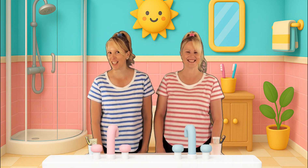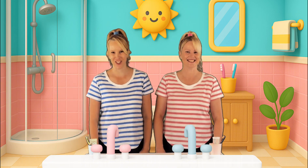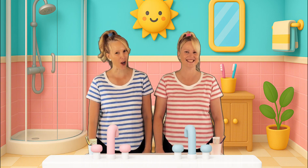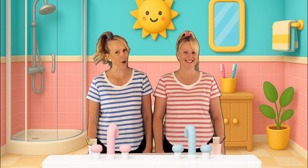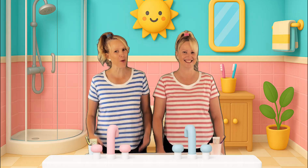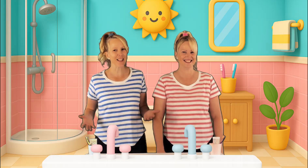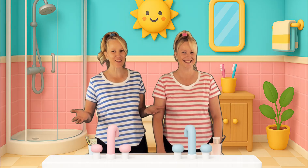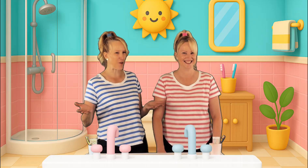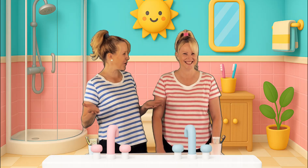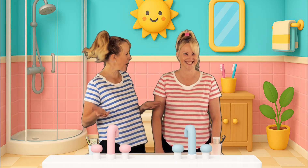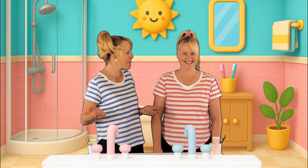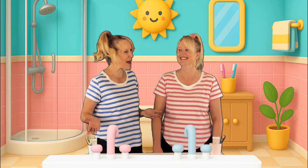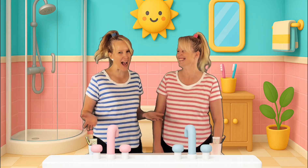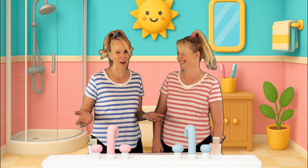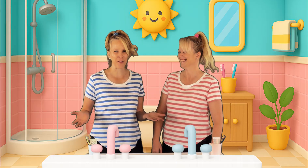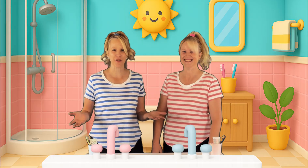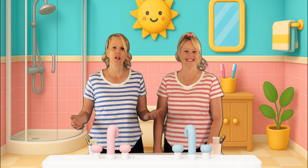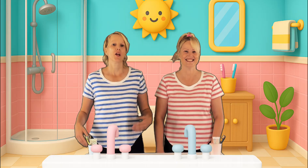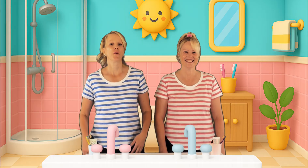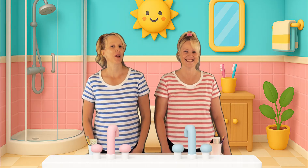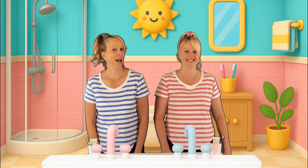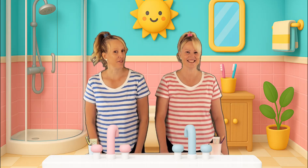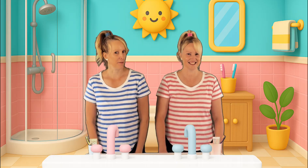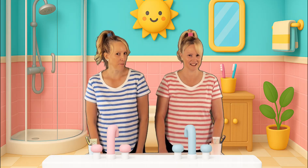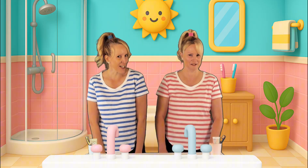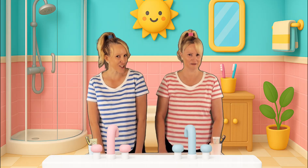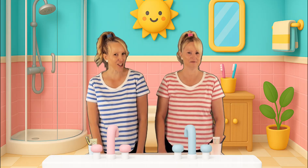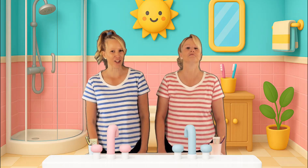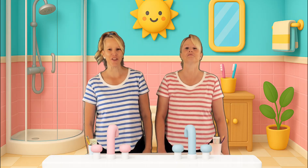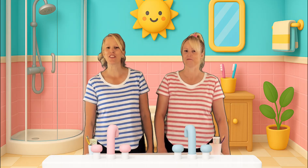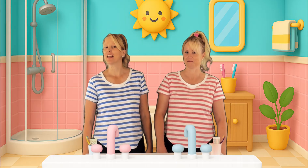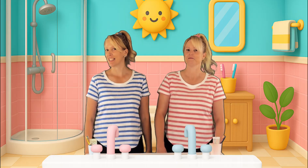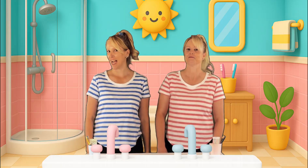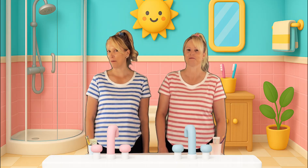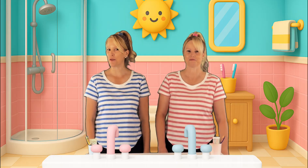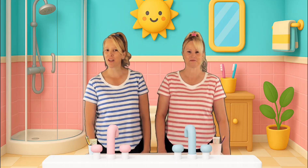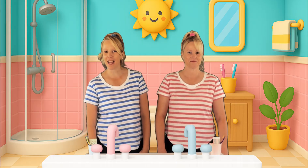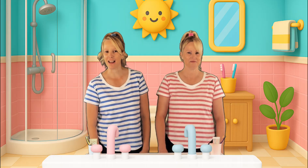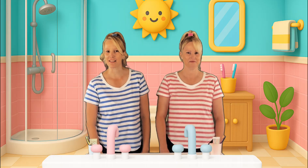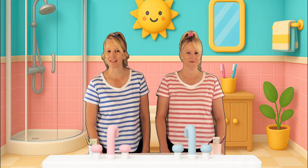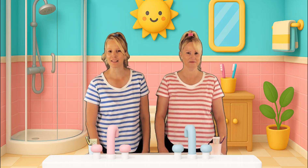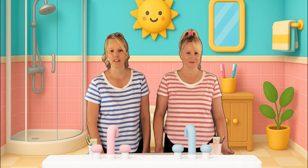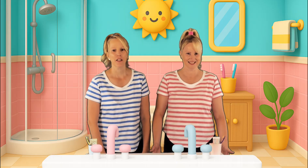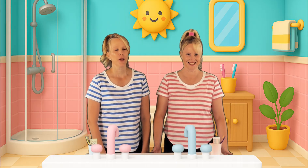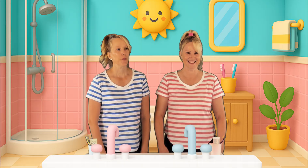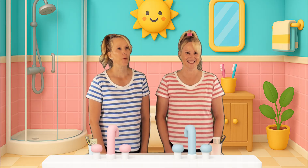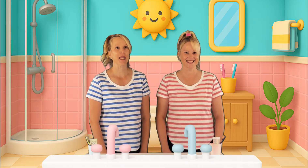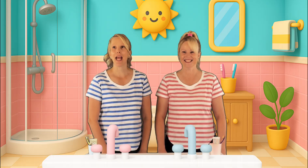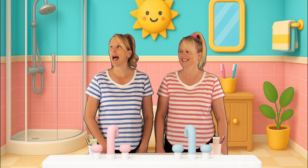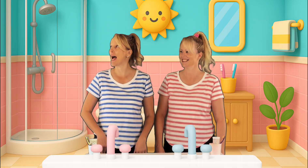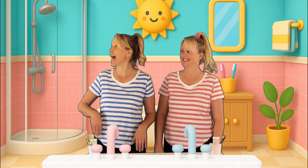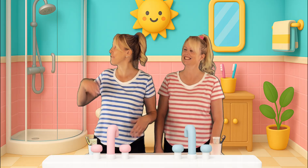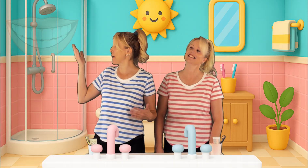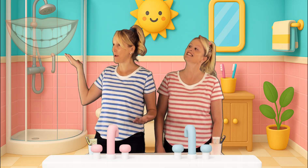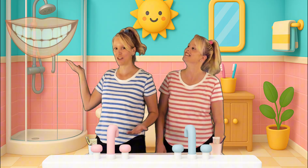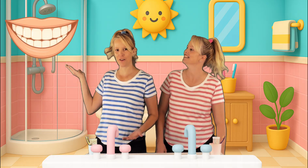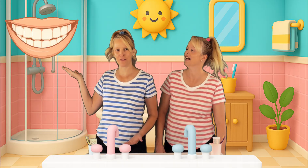show is all about. We have some picture clues to help you guess. We have a picture of some